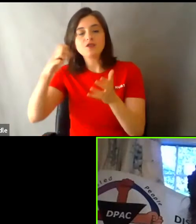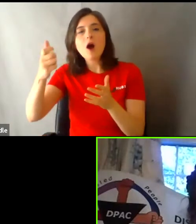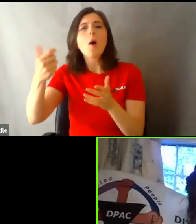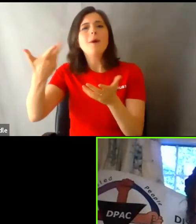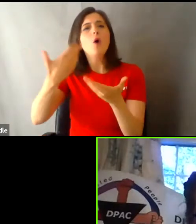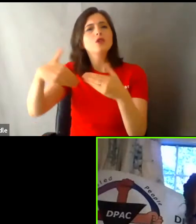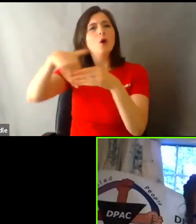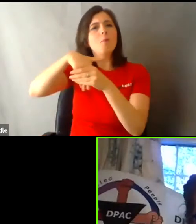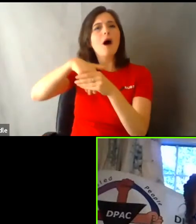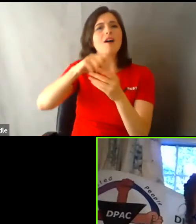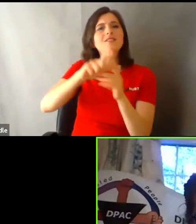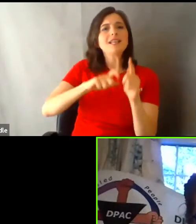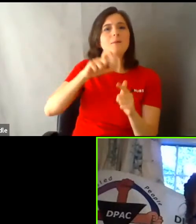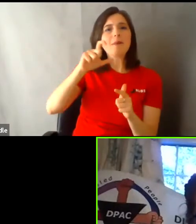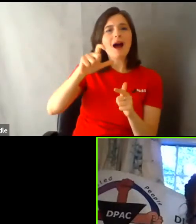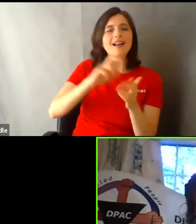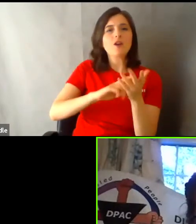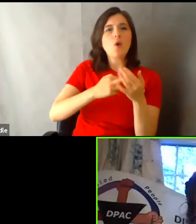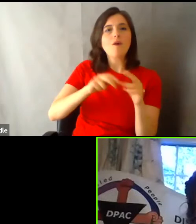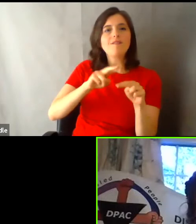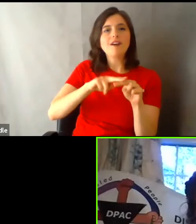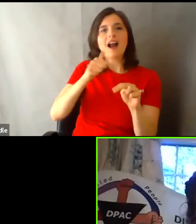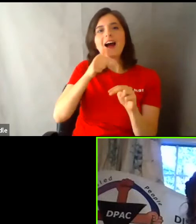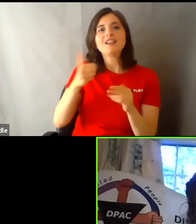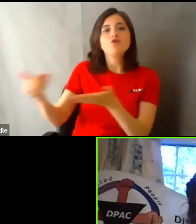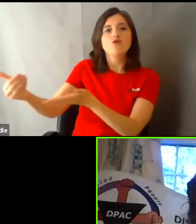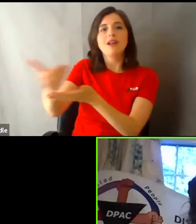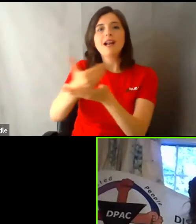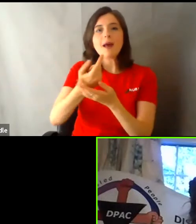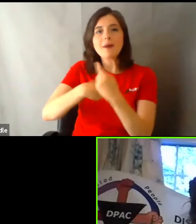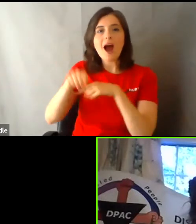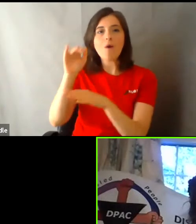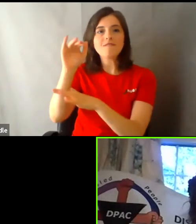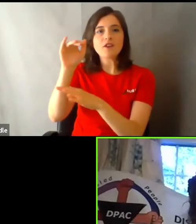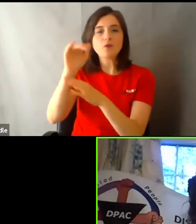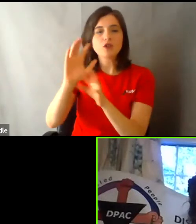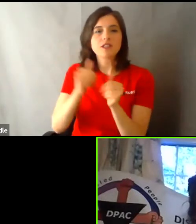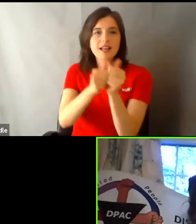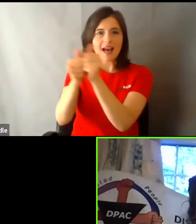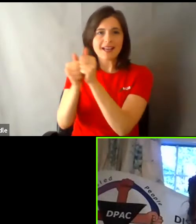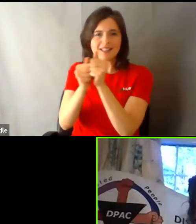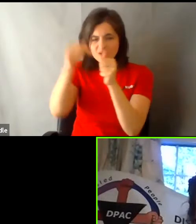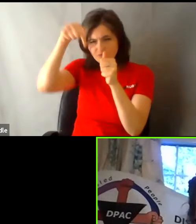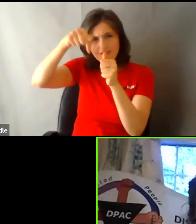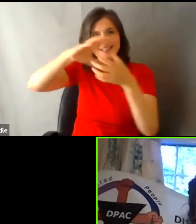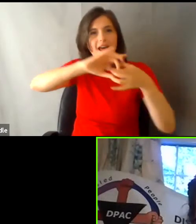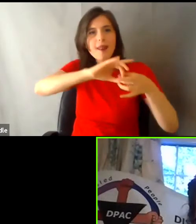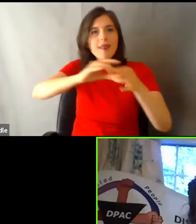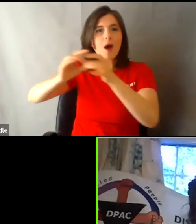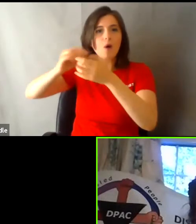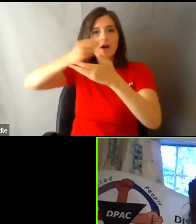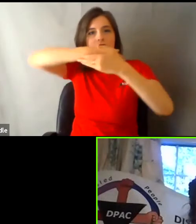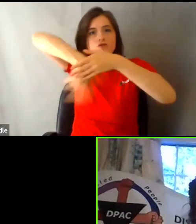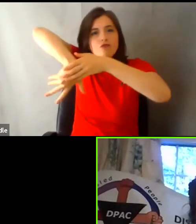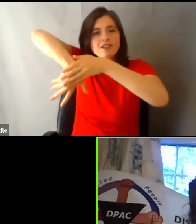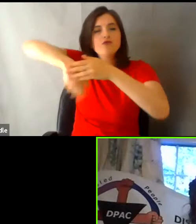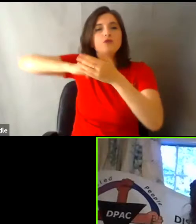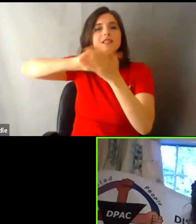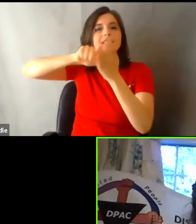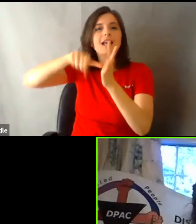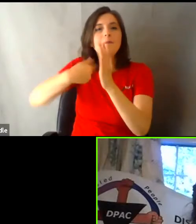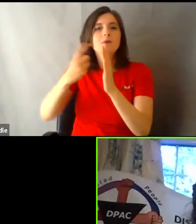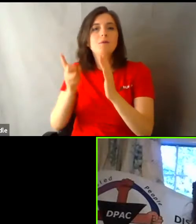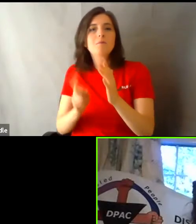Norfolk DPAC and the Reclaiming Our Futures Alliance, which is a network of grassroots disabled people's organisations